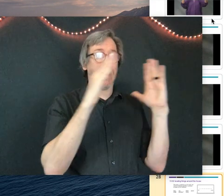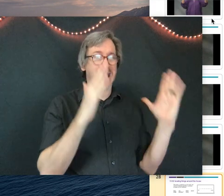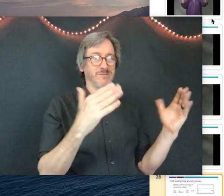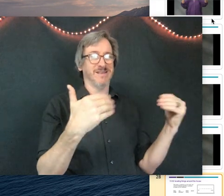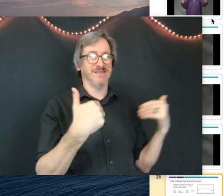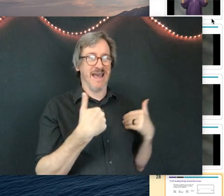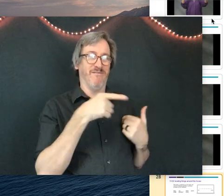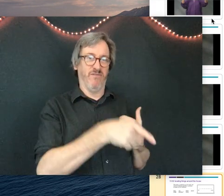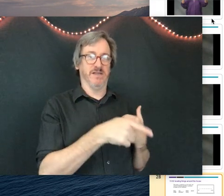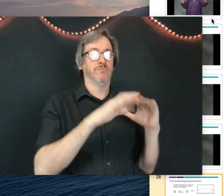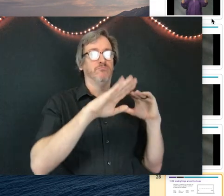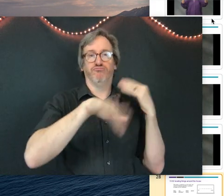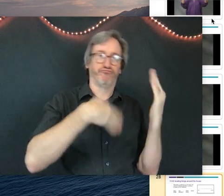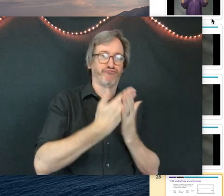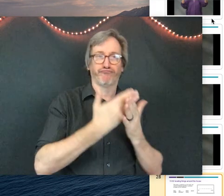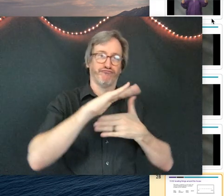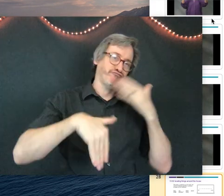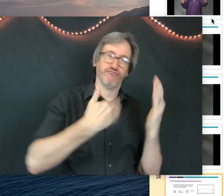So all houses have this.